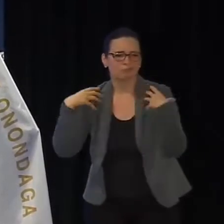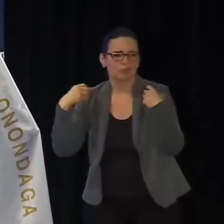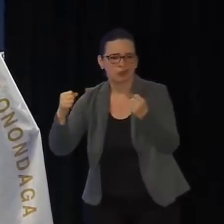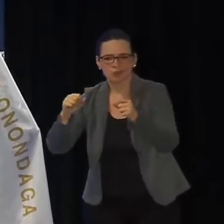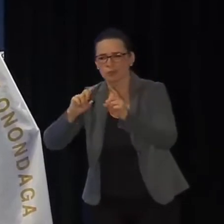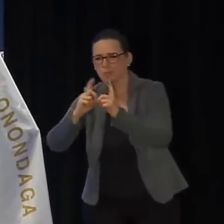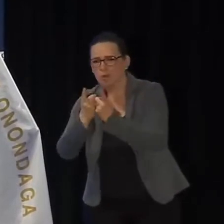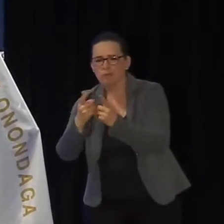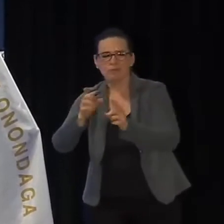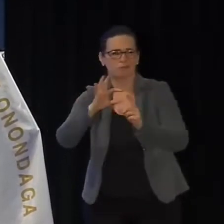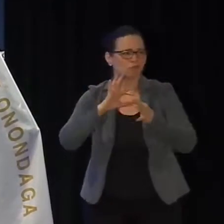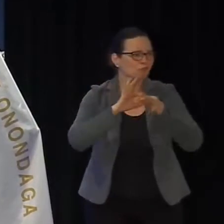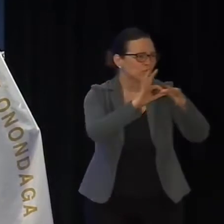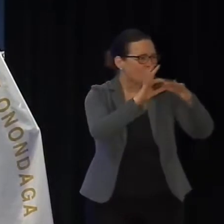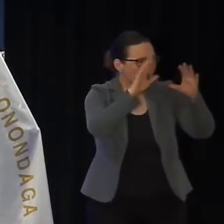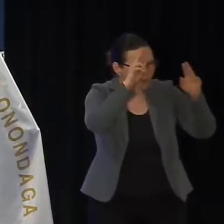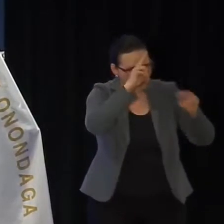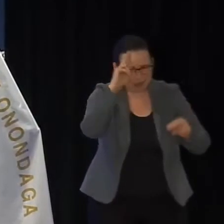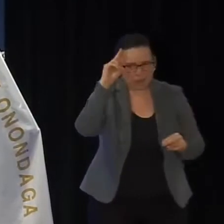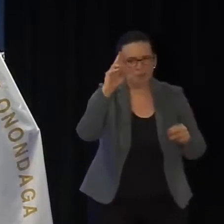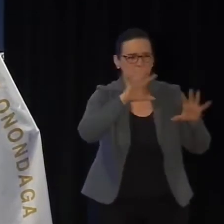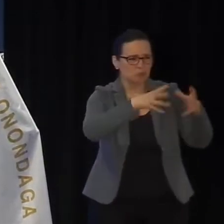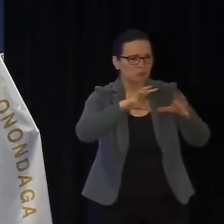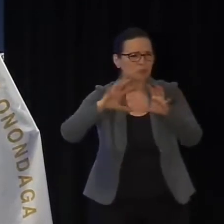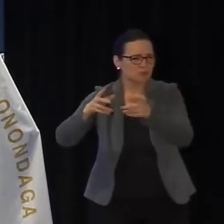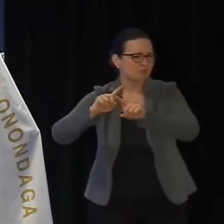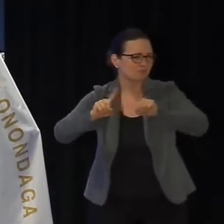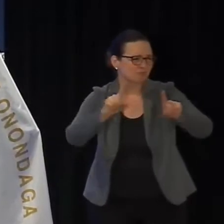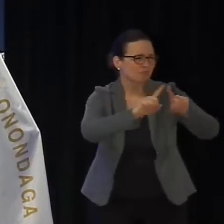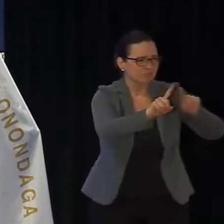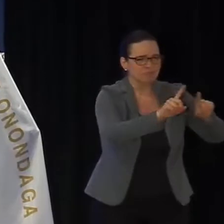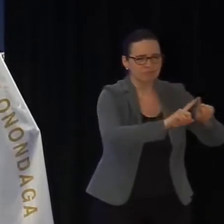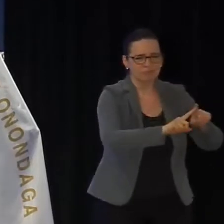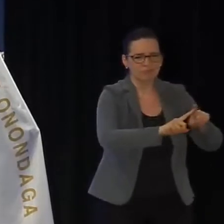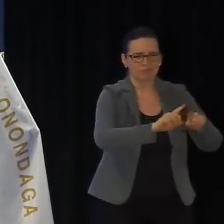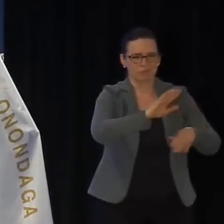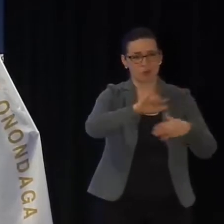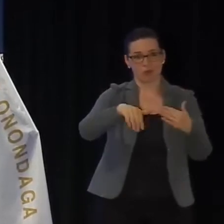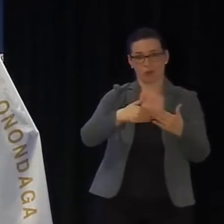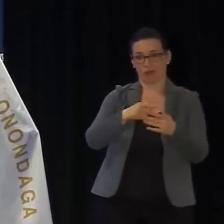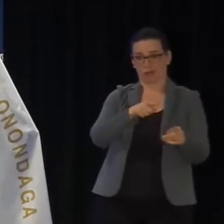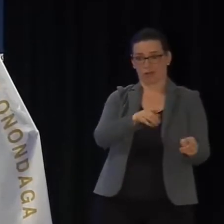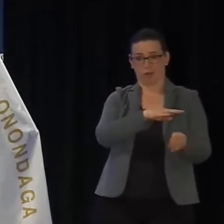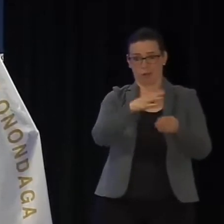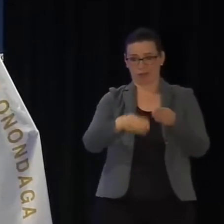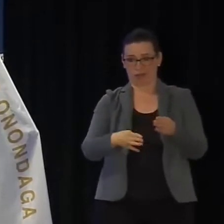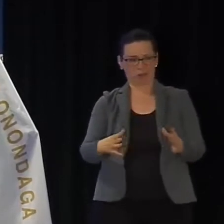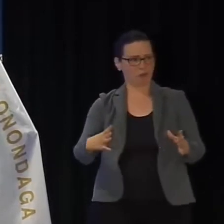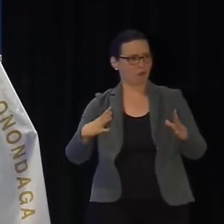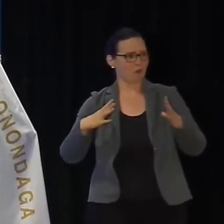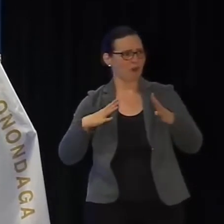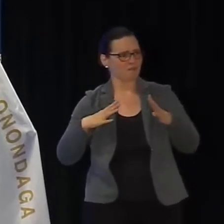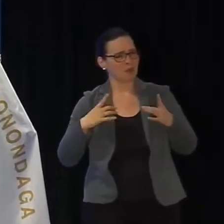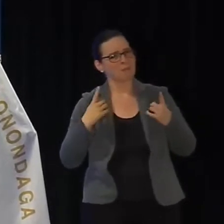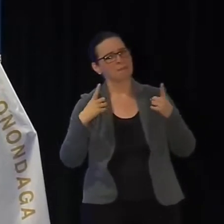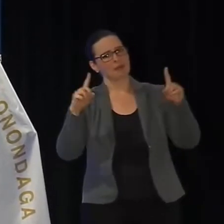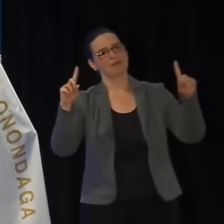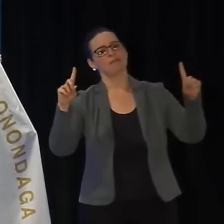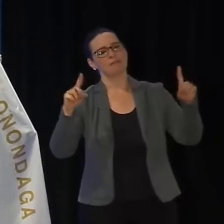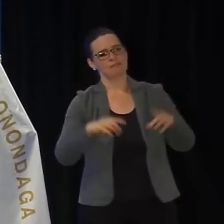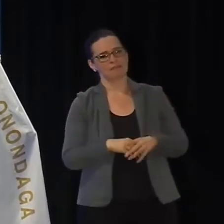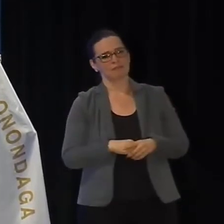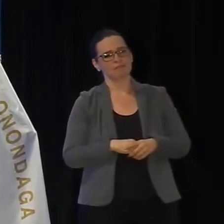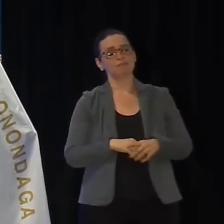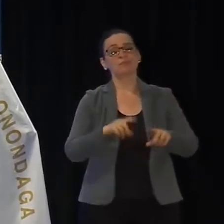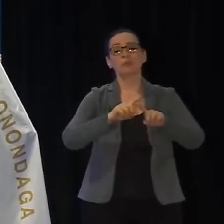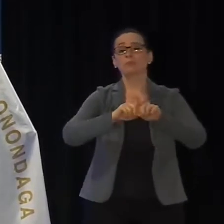earned to get some time off on weekends again. So, but being that over the last 3 days, we lost two members of the community.